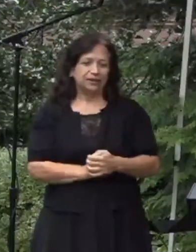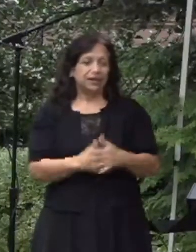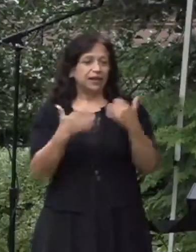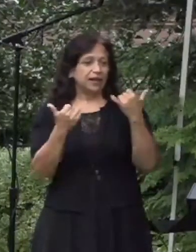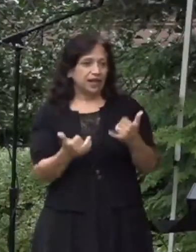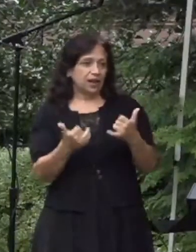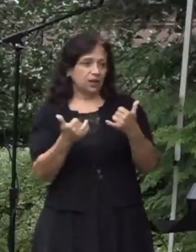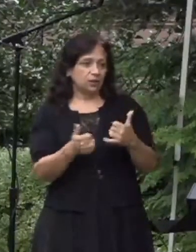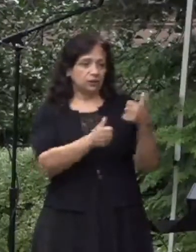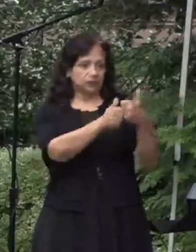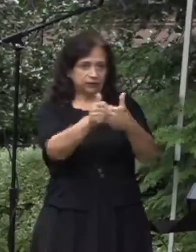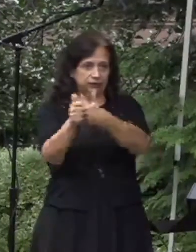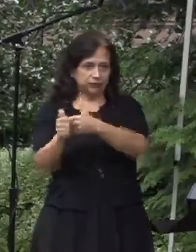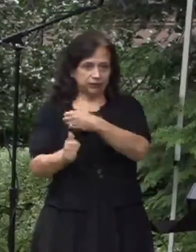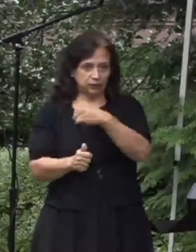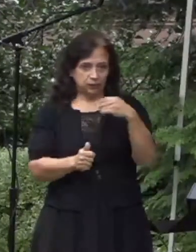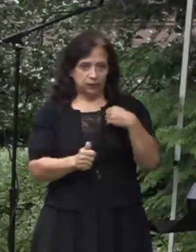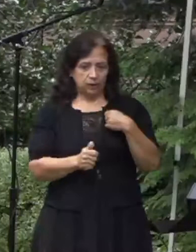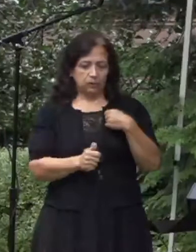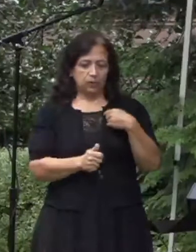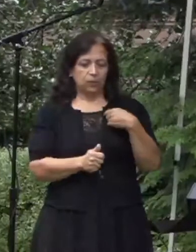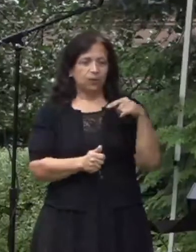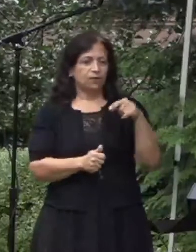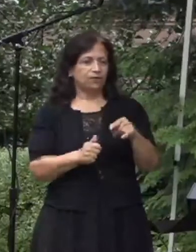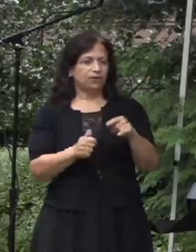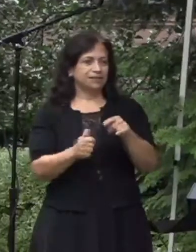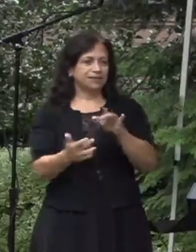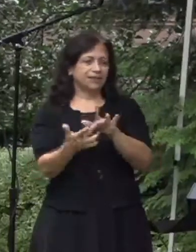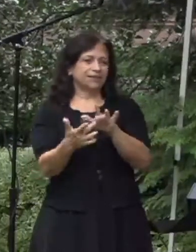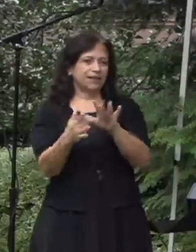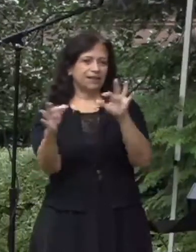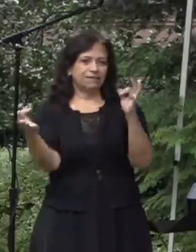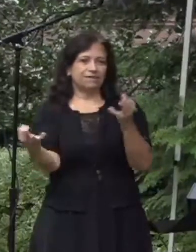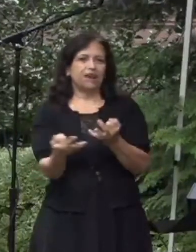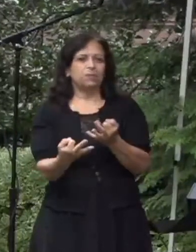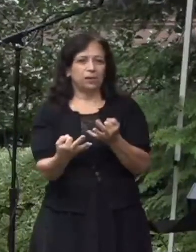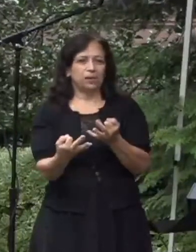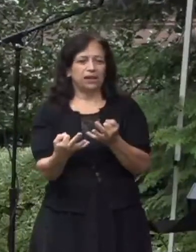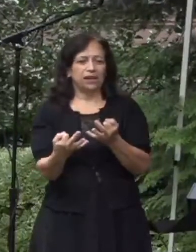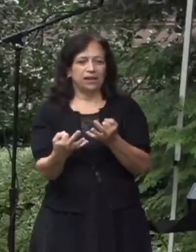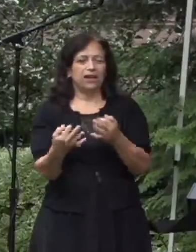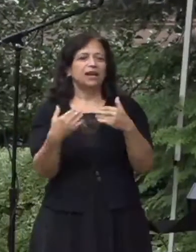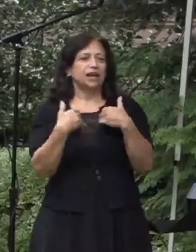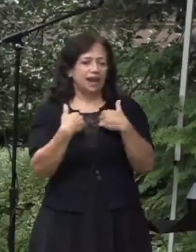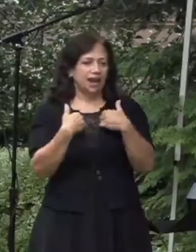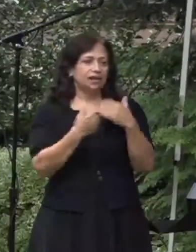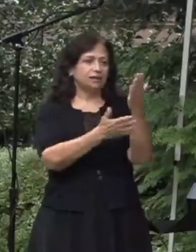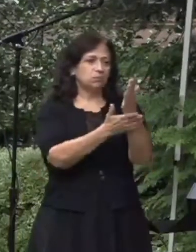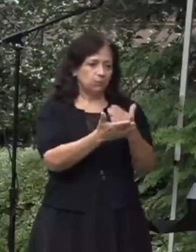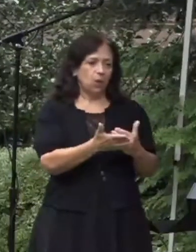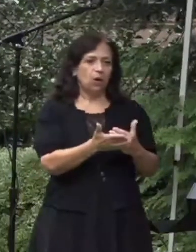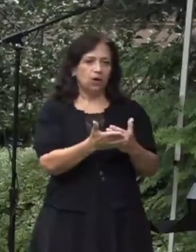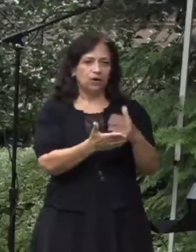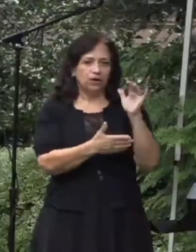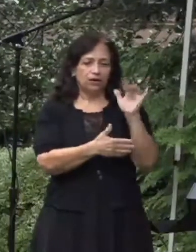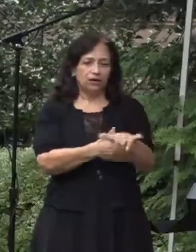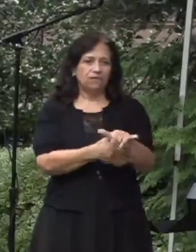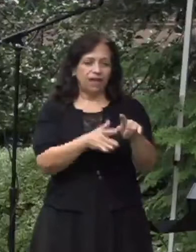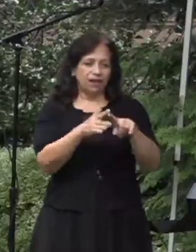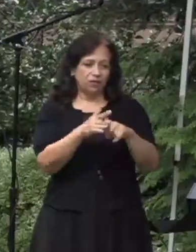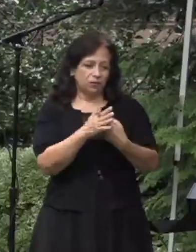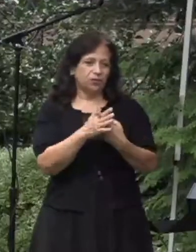Today, each member of the extended Busey family has a piece of that